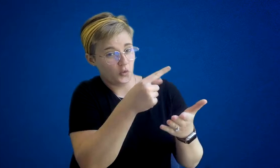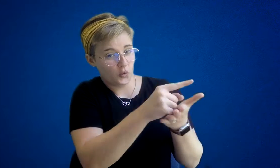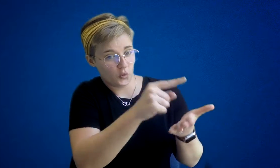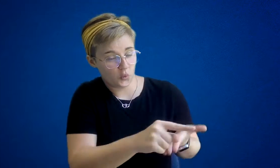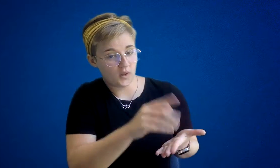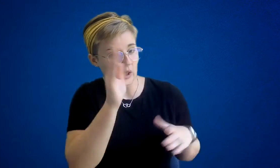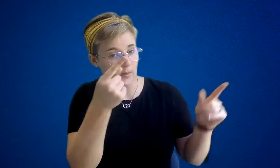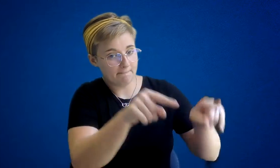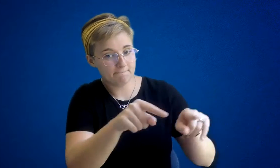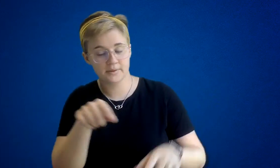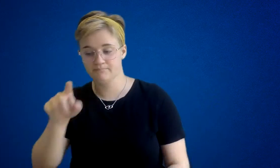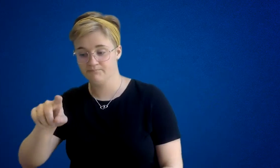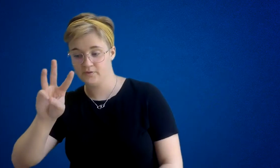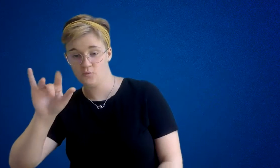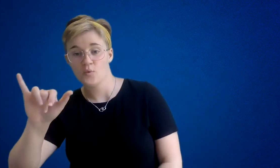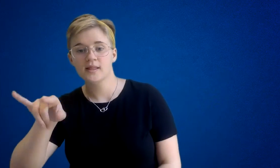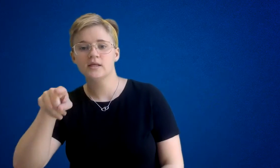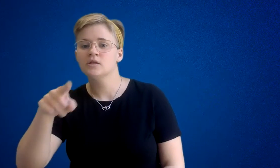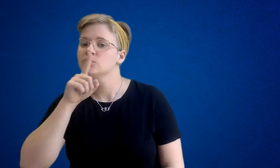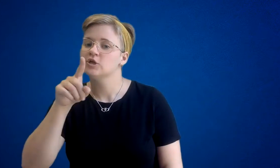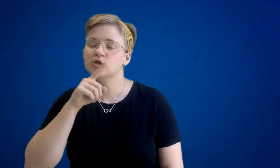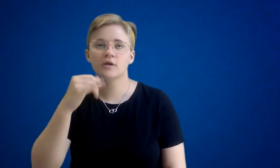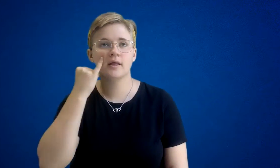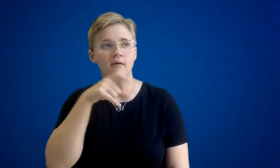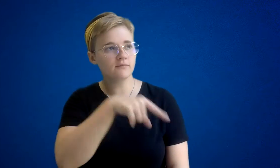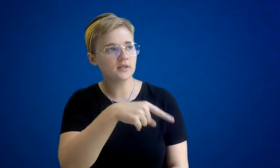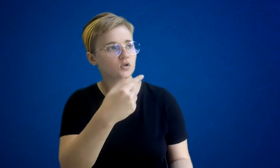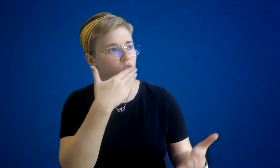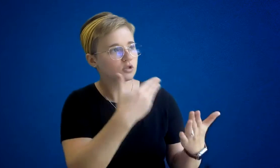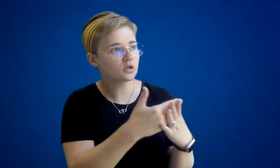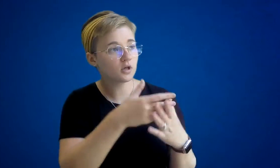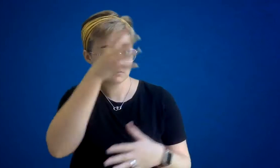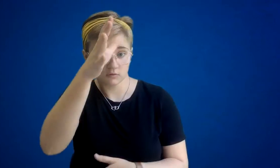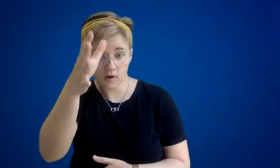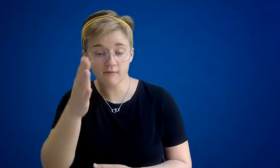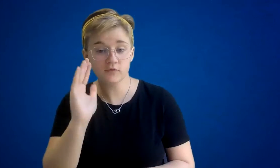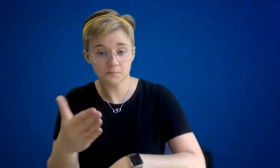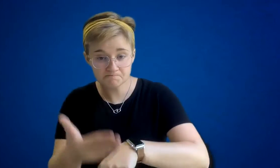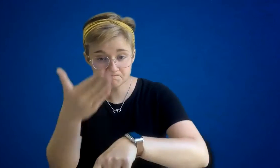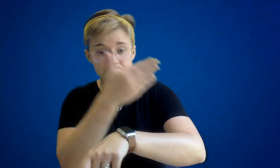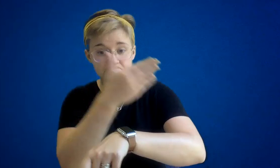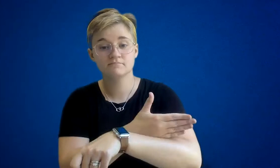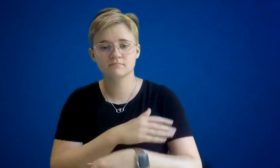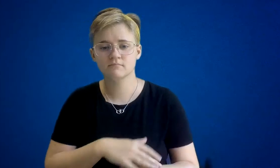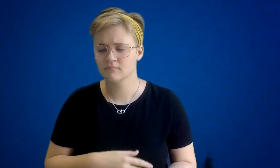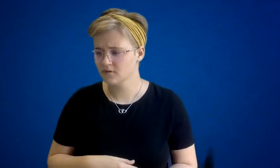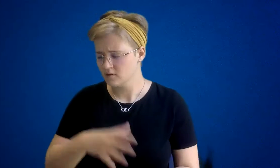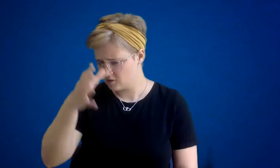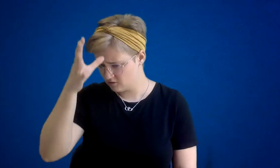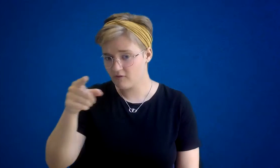one, Grandfather would get well. Hadn't Grandfather been overly concerned about the crop this year? Hadn't